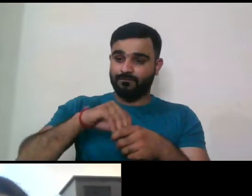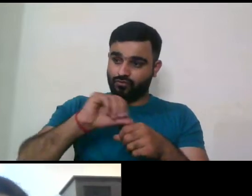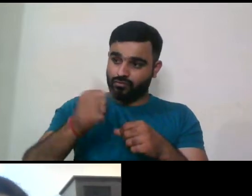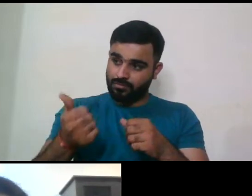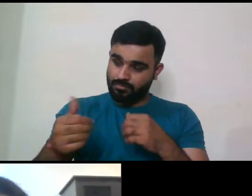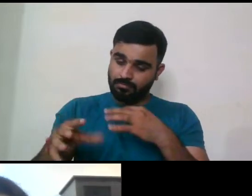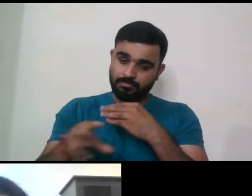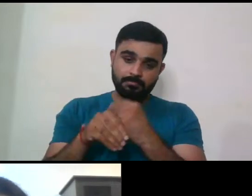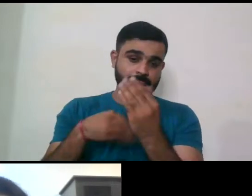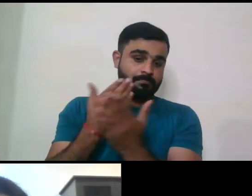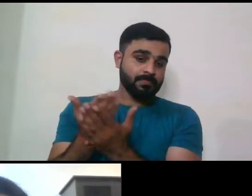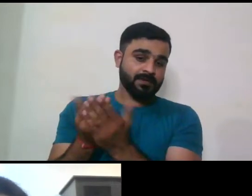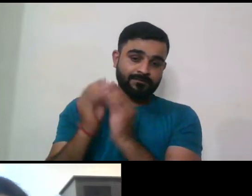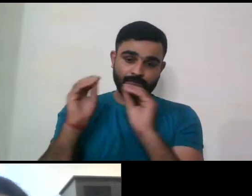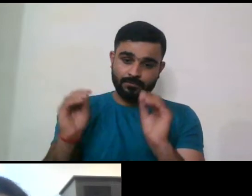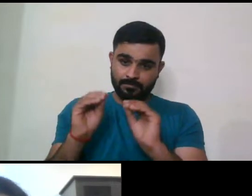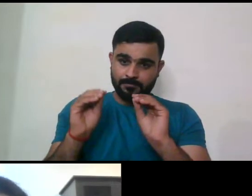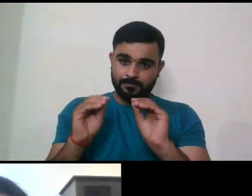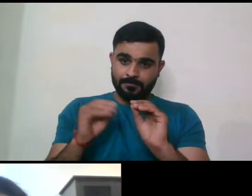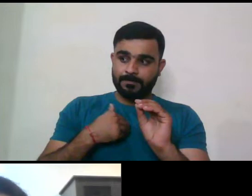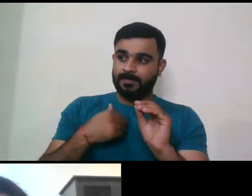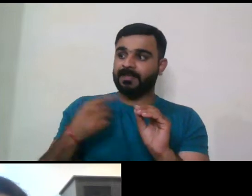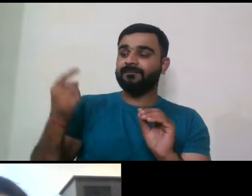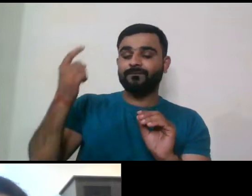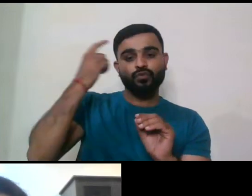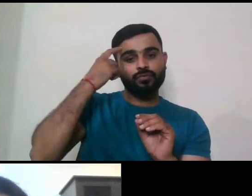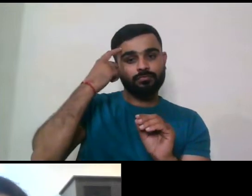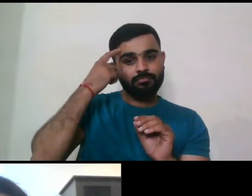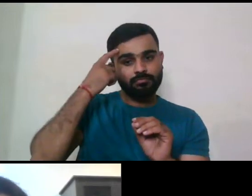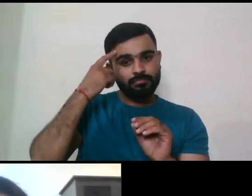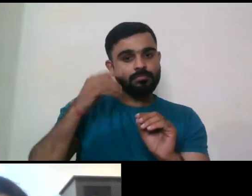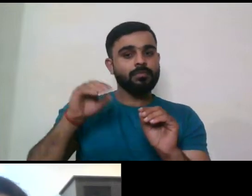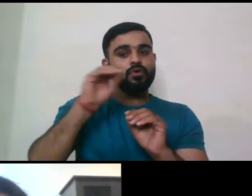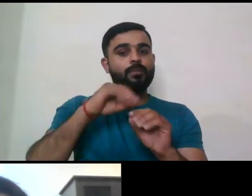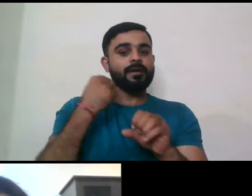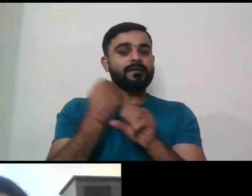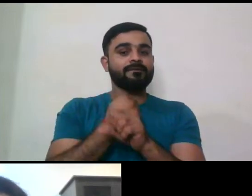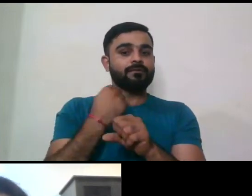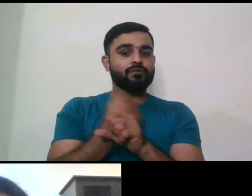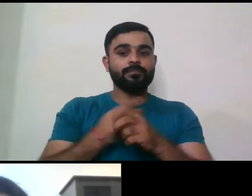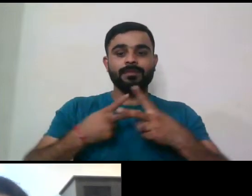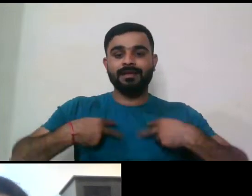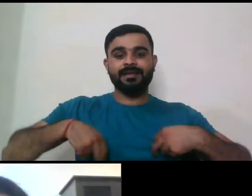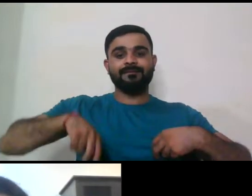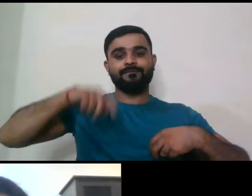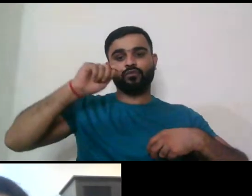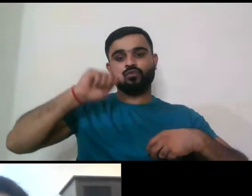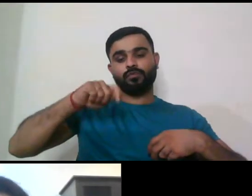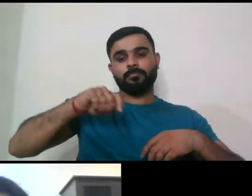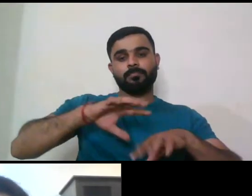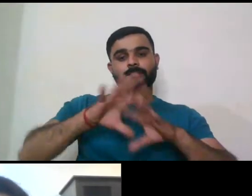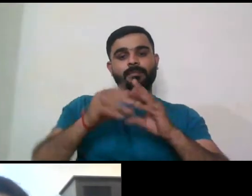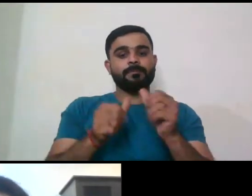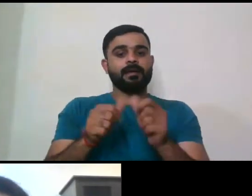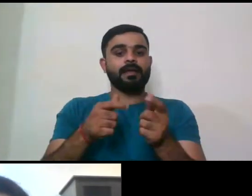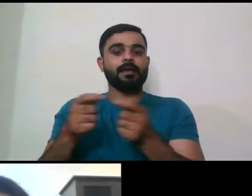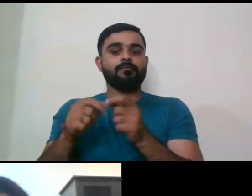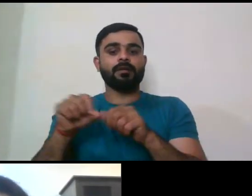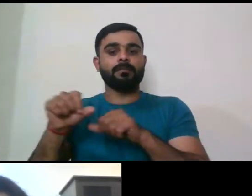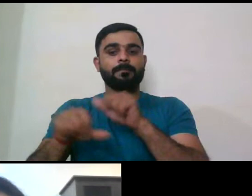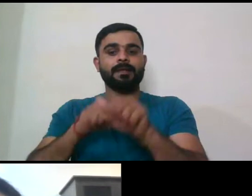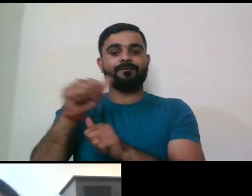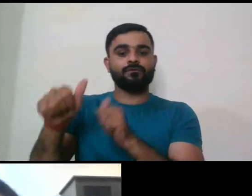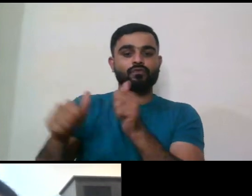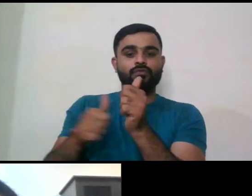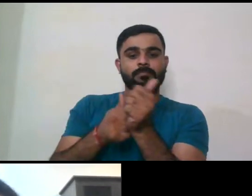not agree with that. We think opacity in the working of the court and its administrative processes is a bad thing.